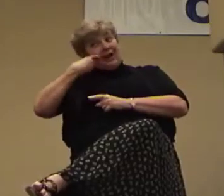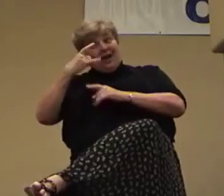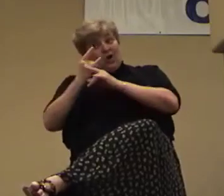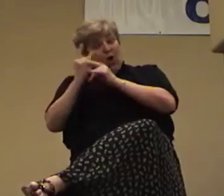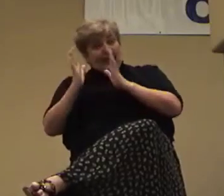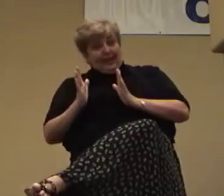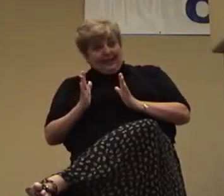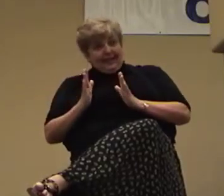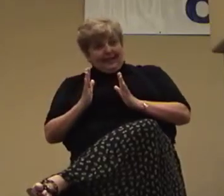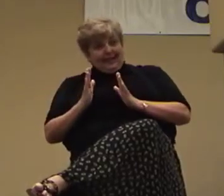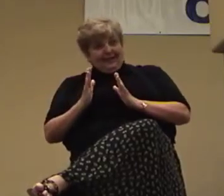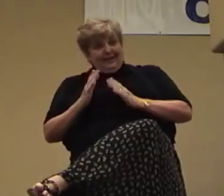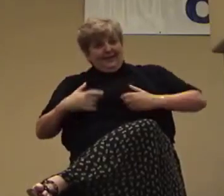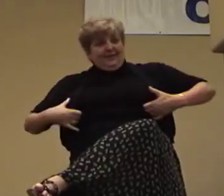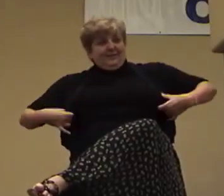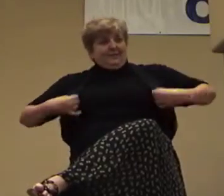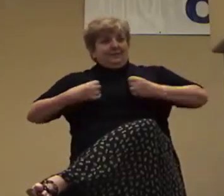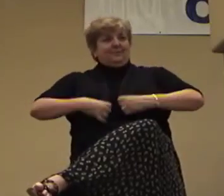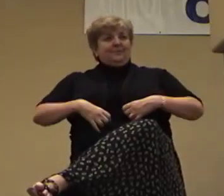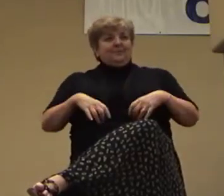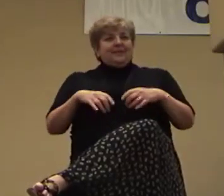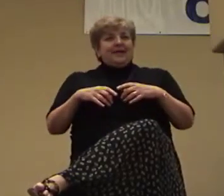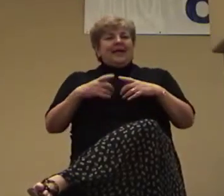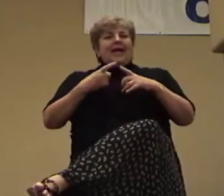But then they so boldly list, you know what,